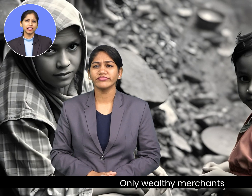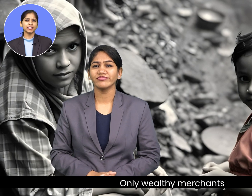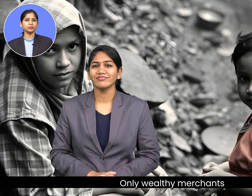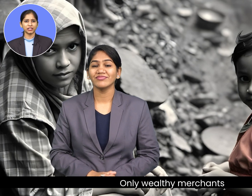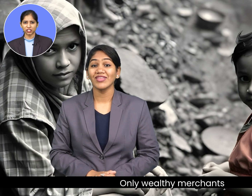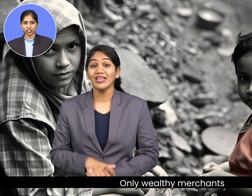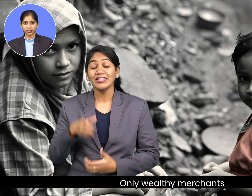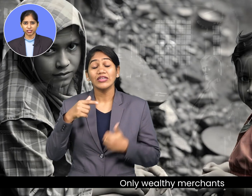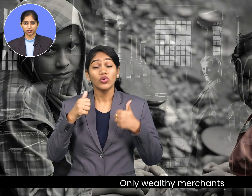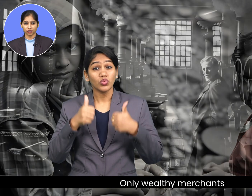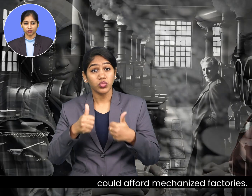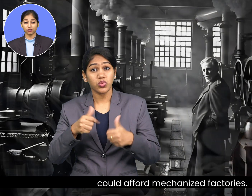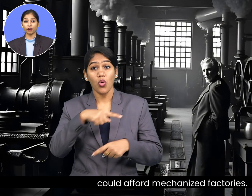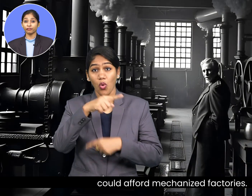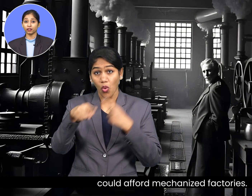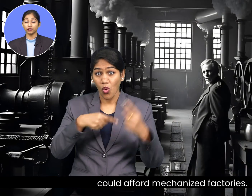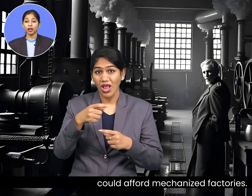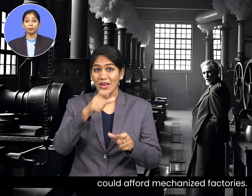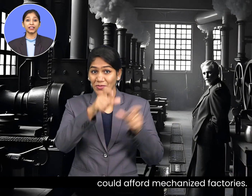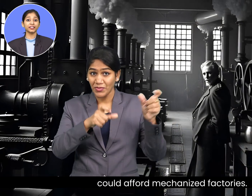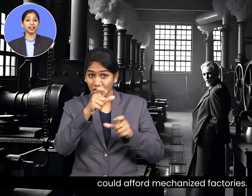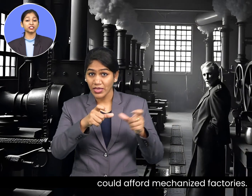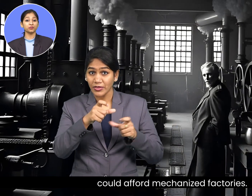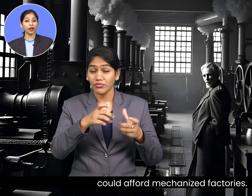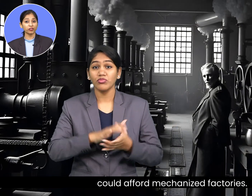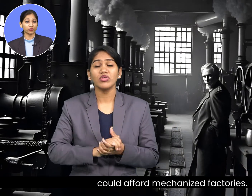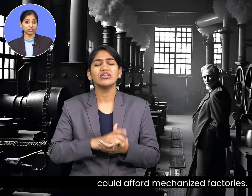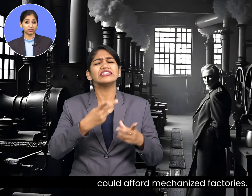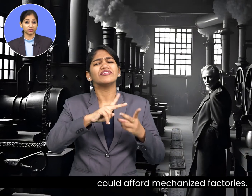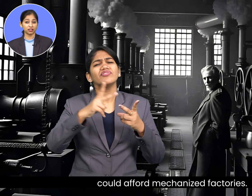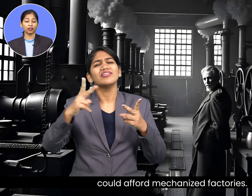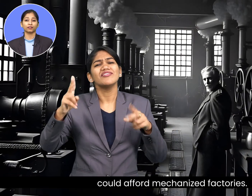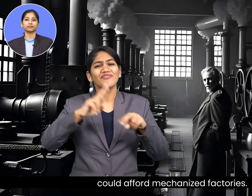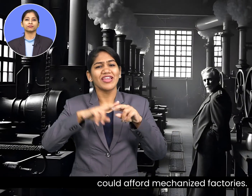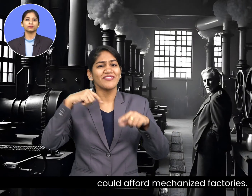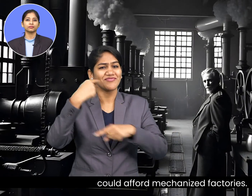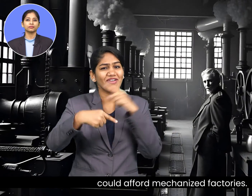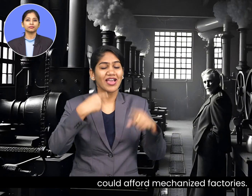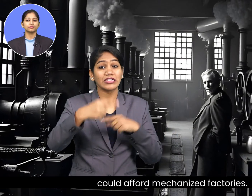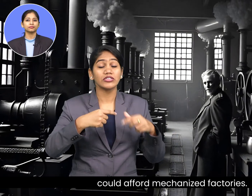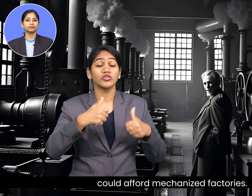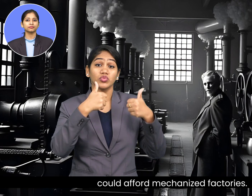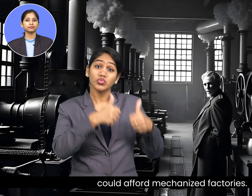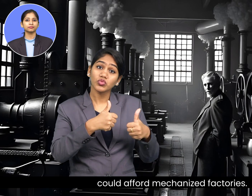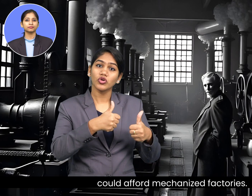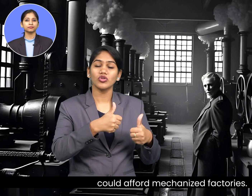Only wealthy merchants could afford mechanized factories.